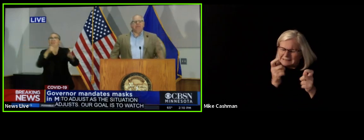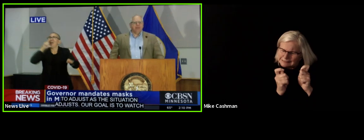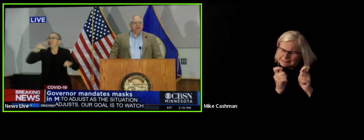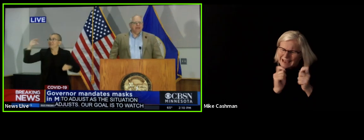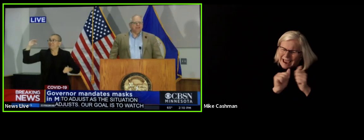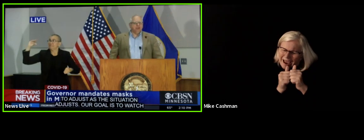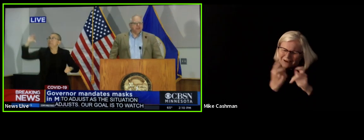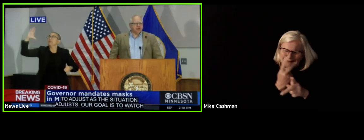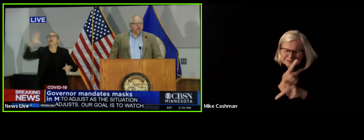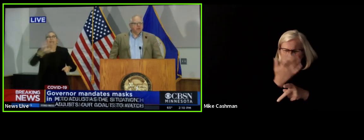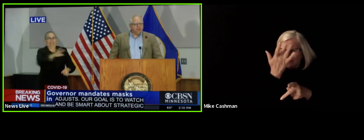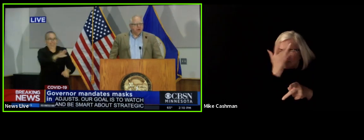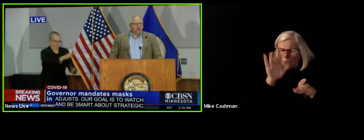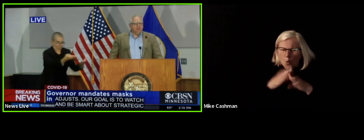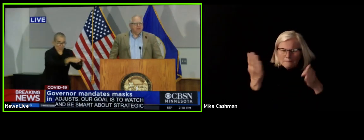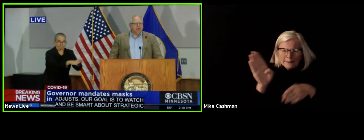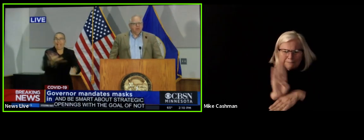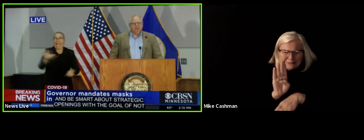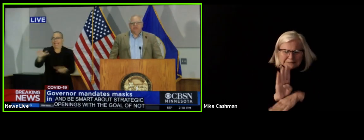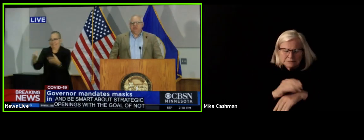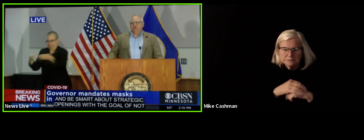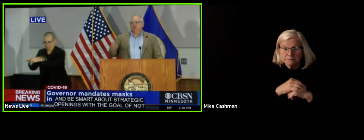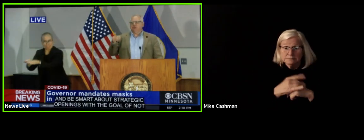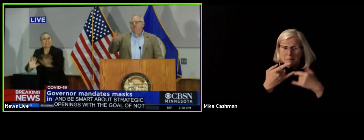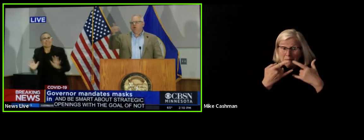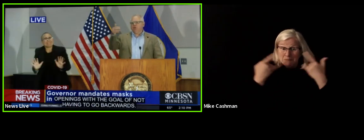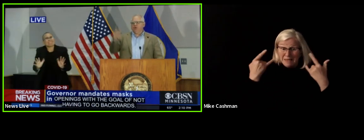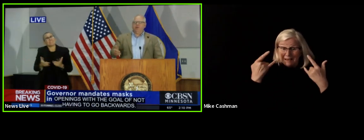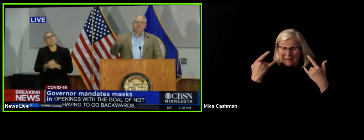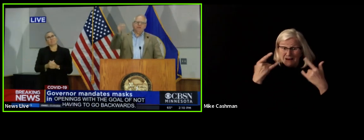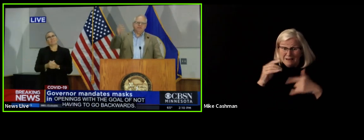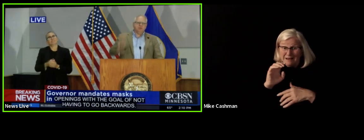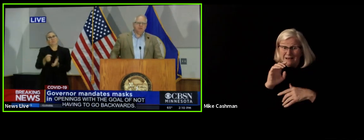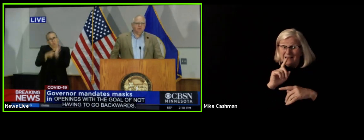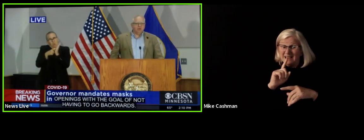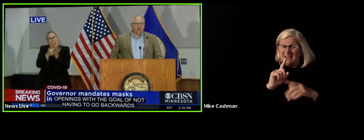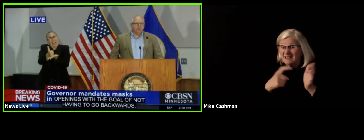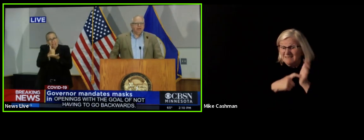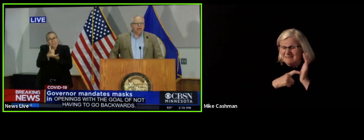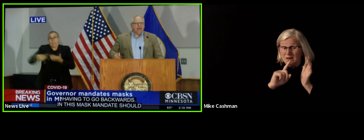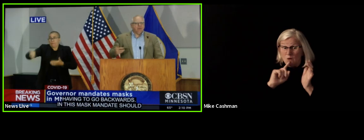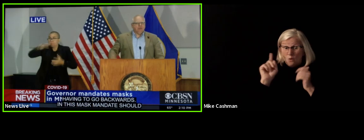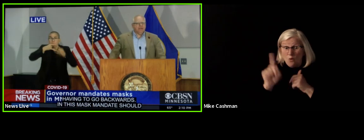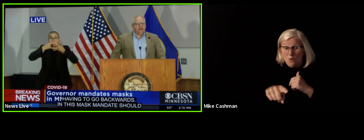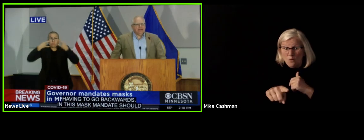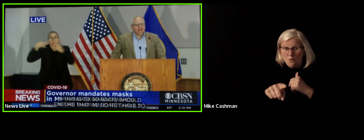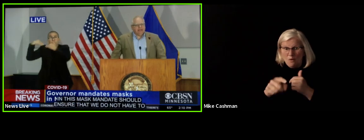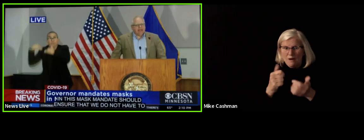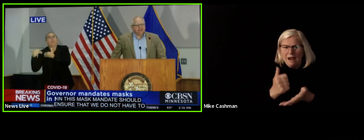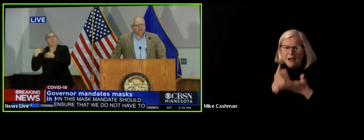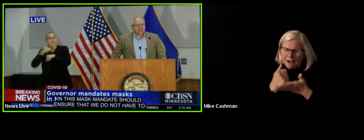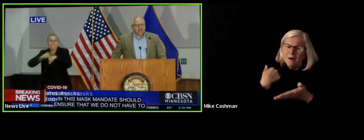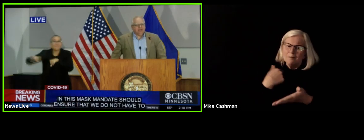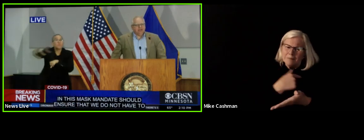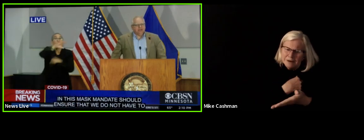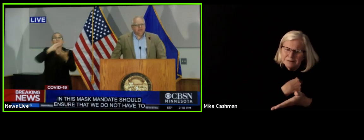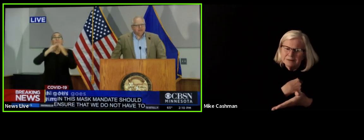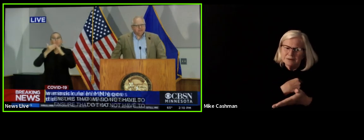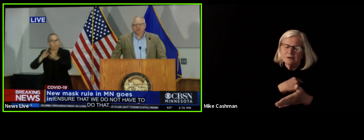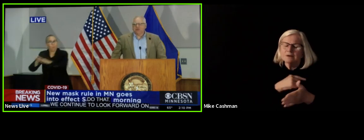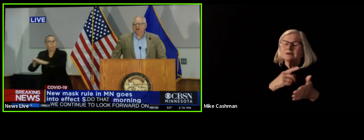mask mandate should ensure that we don't have to do that. We continue to look forward on the things that we can reopen and re-engage